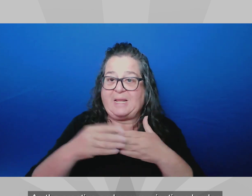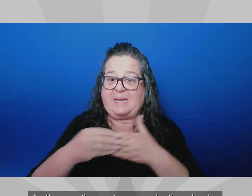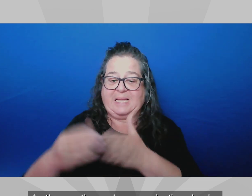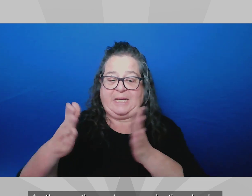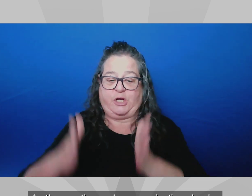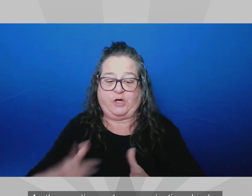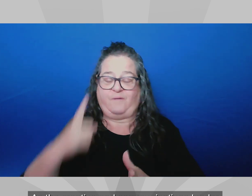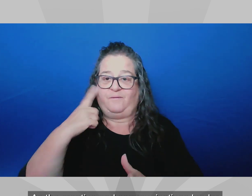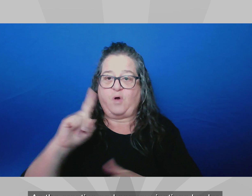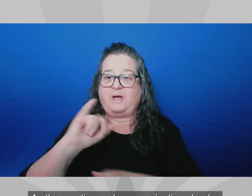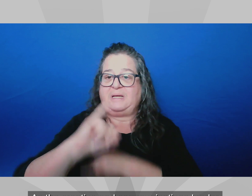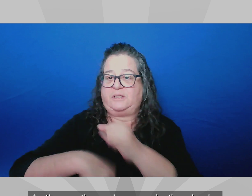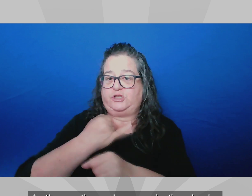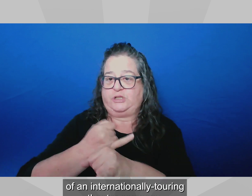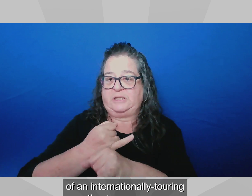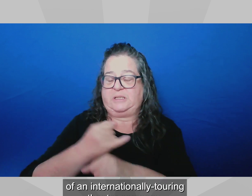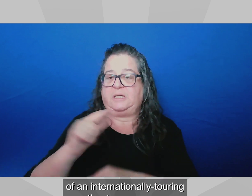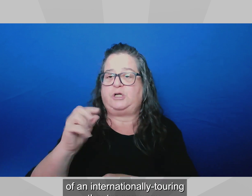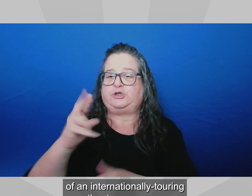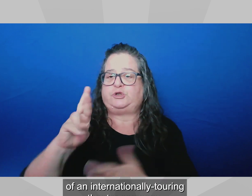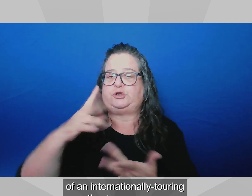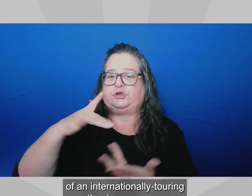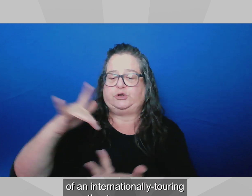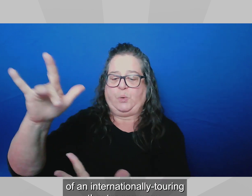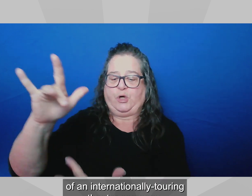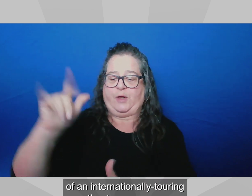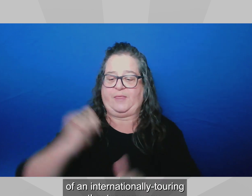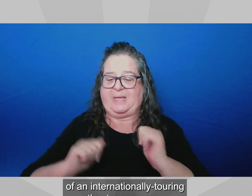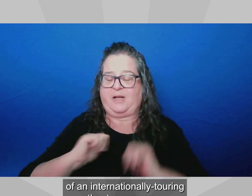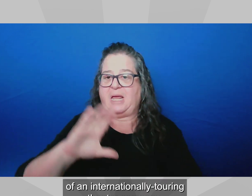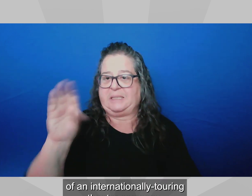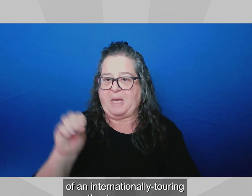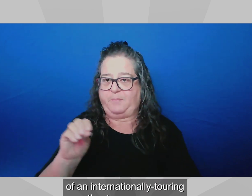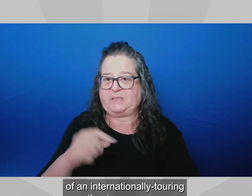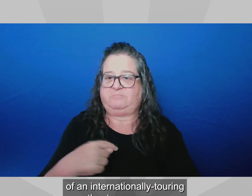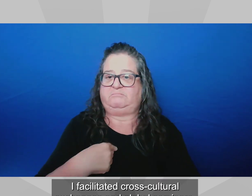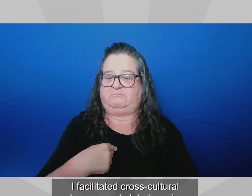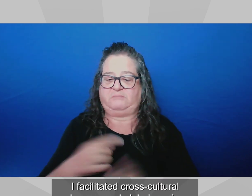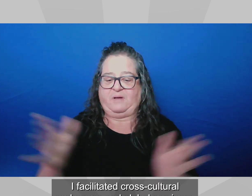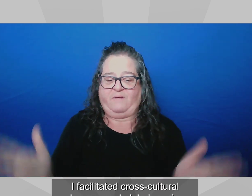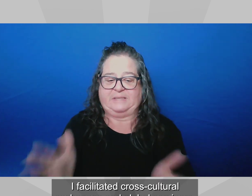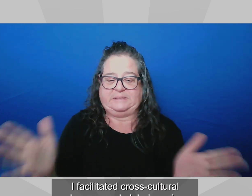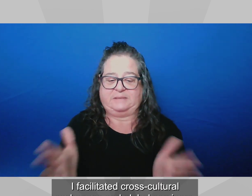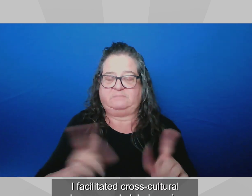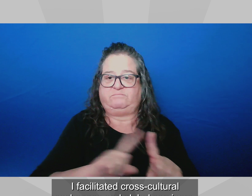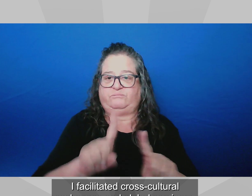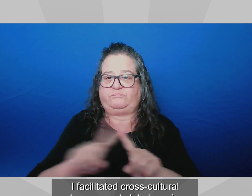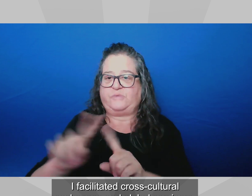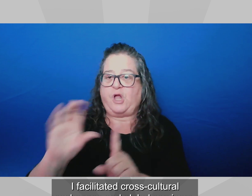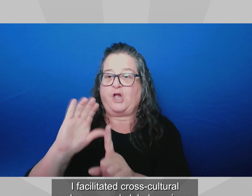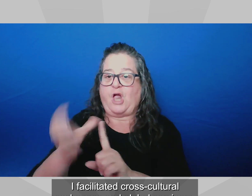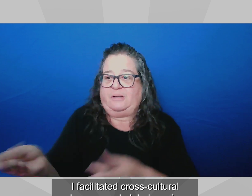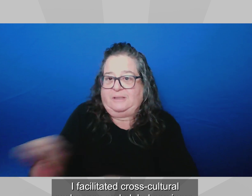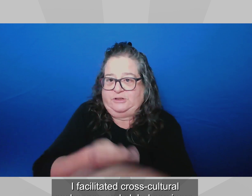As the creative and communications leader of an internationally touring theater company, I facilitated